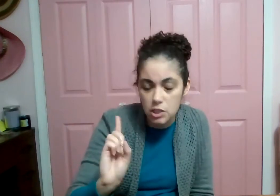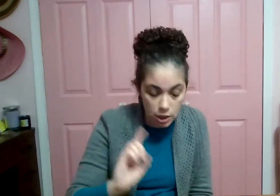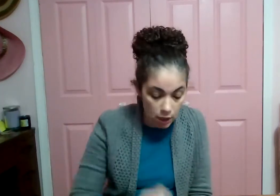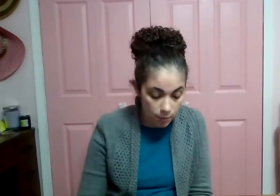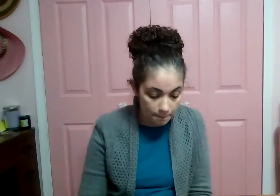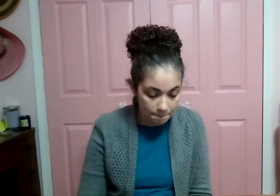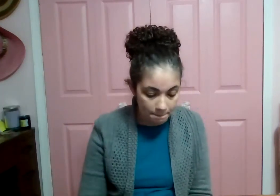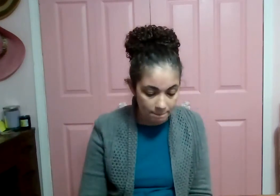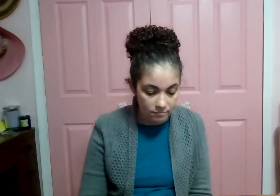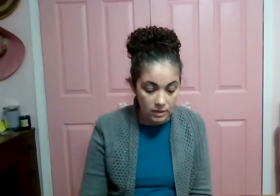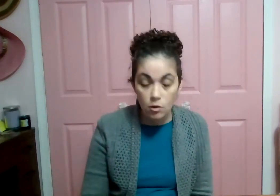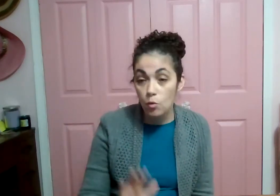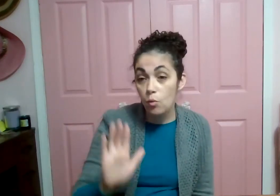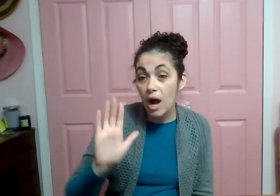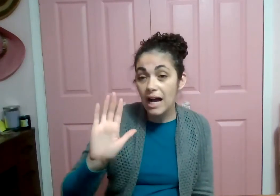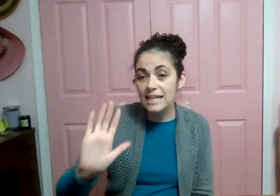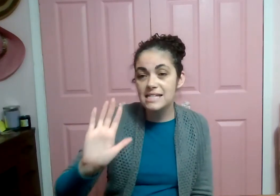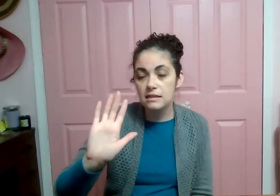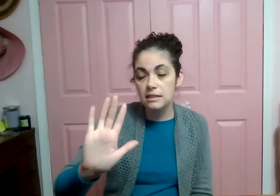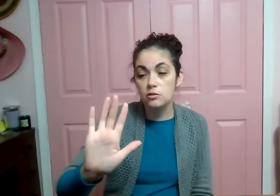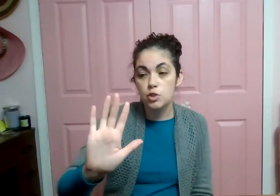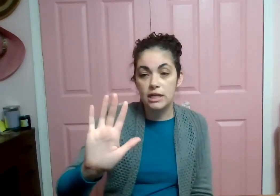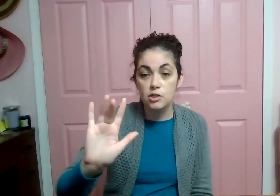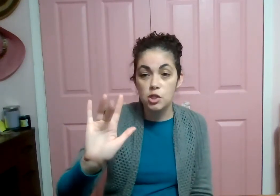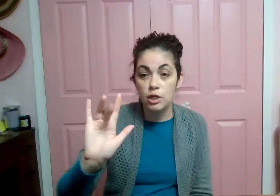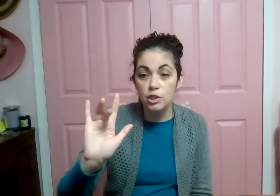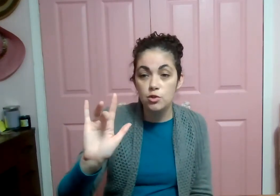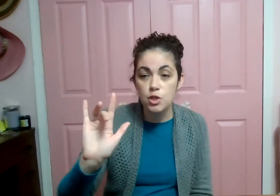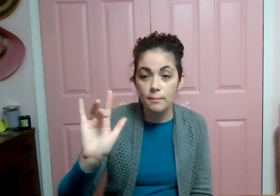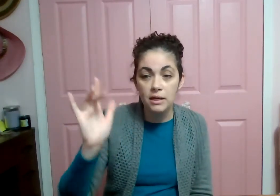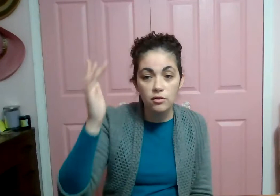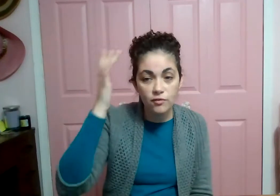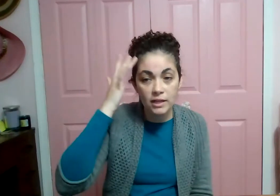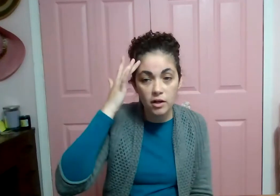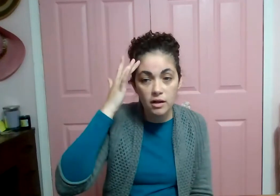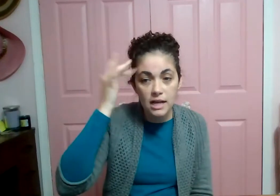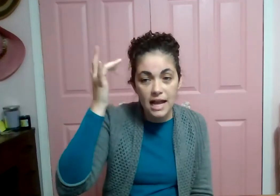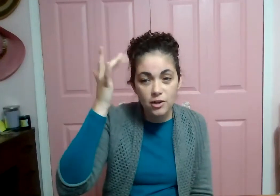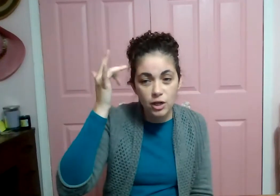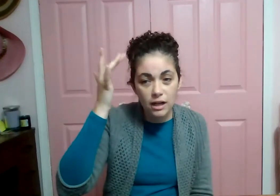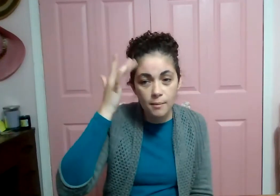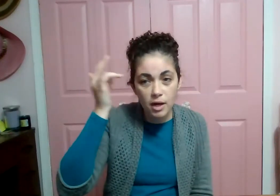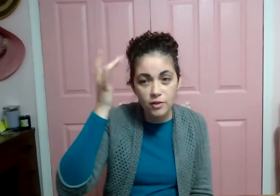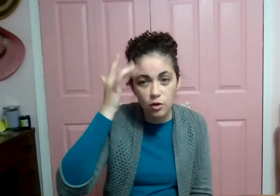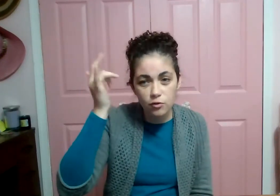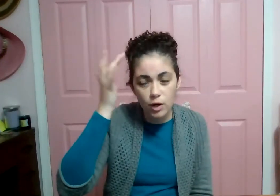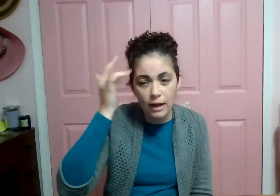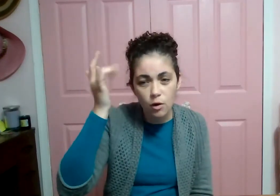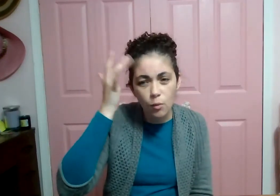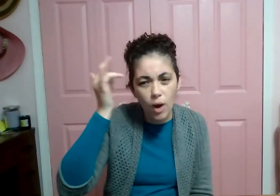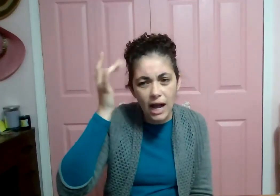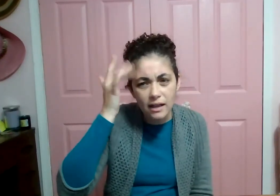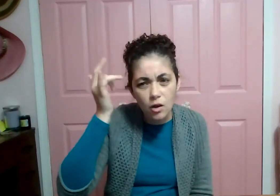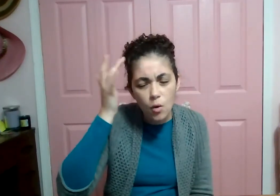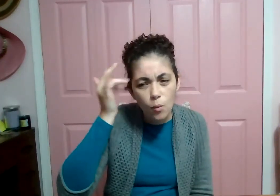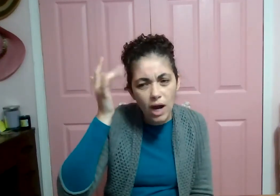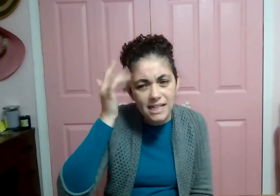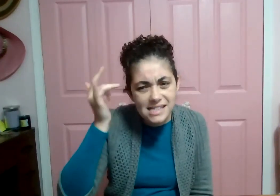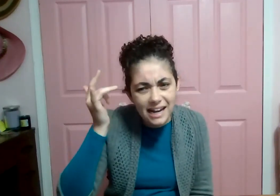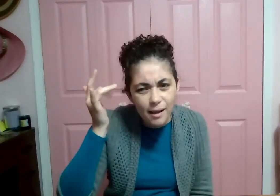to go? Why is a little tricky. So you're going to use your middle finger and you're going to come off your forehead. Why? Why is that